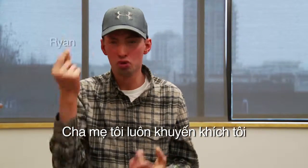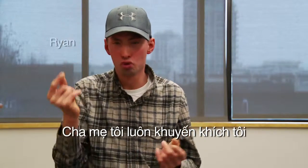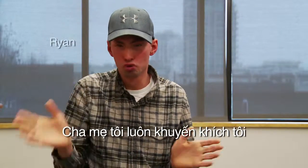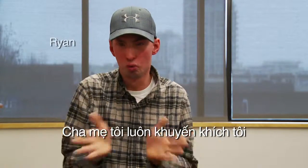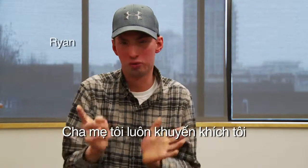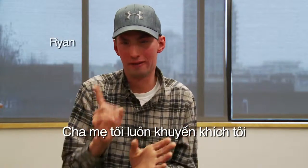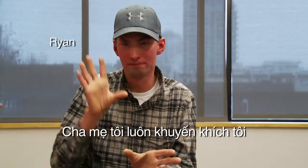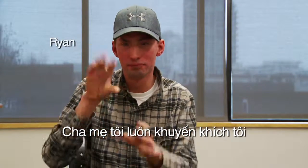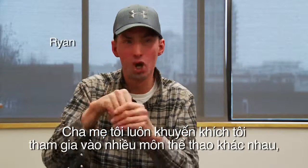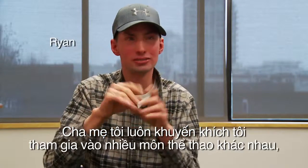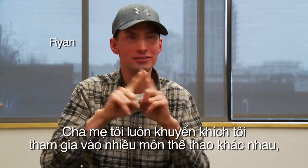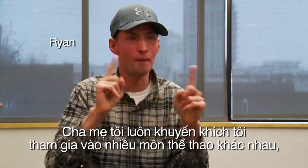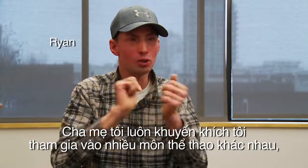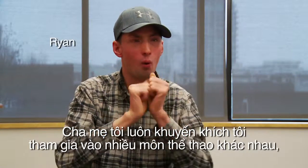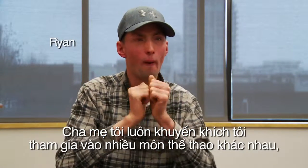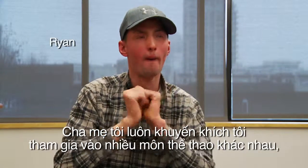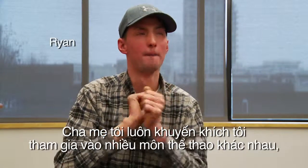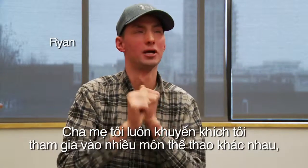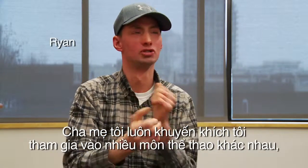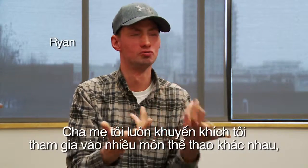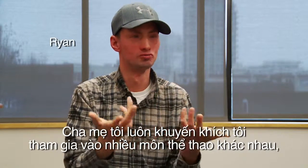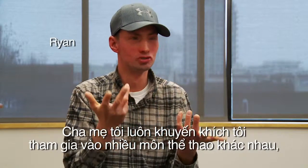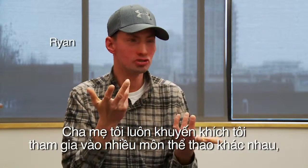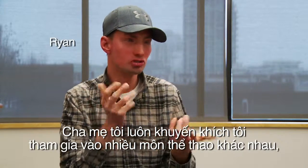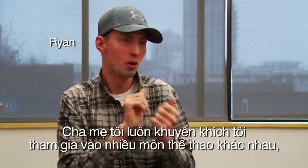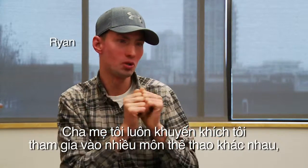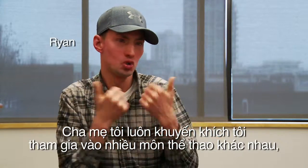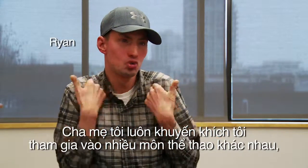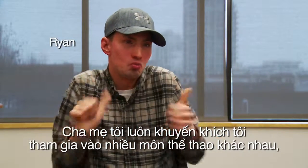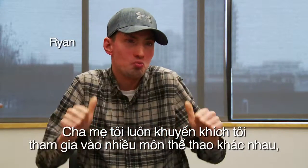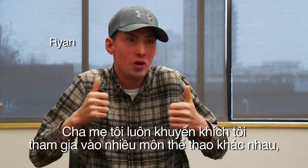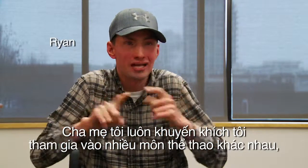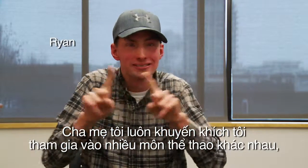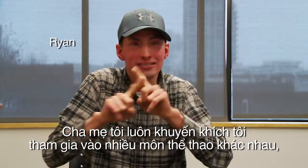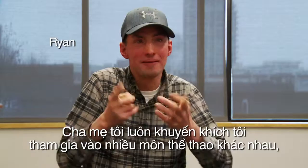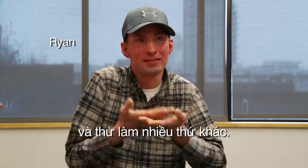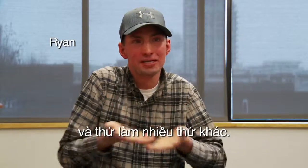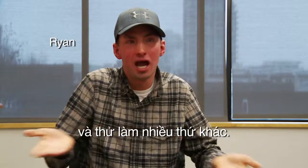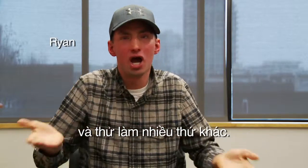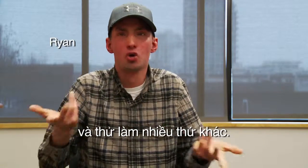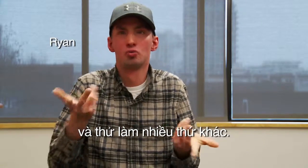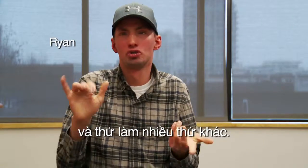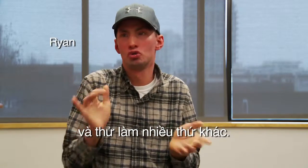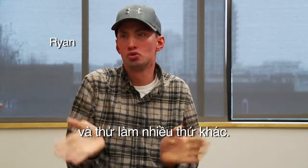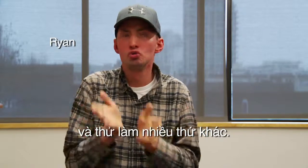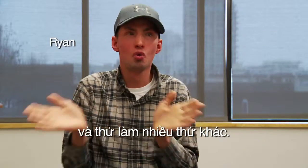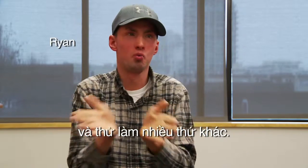My parents have always encouraged me to be involved in a variety of sports and to try different things.